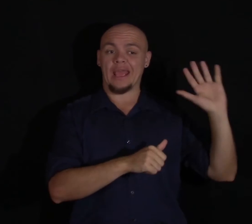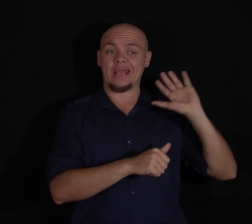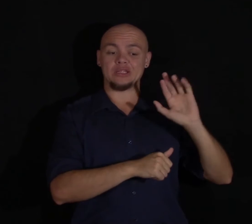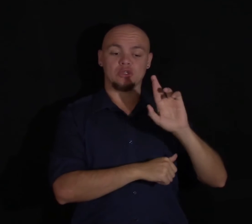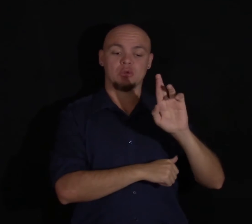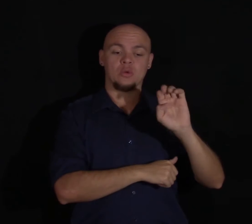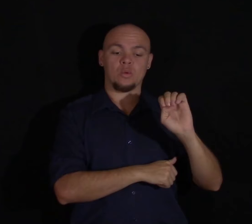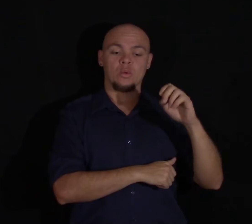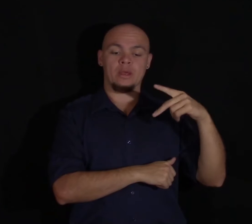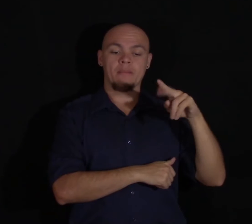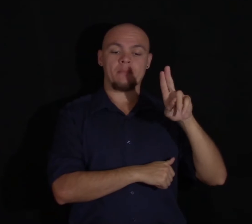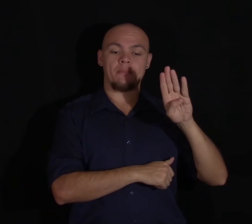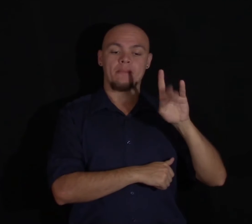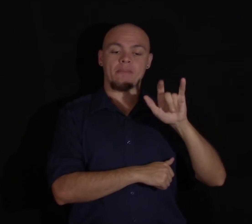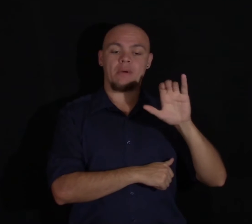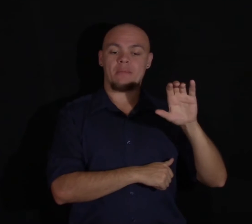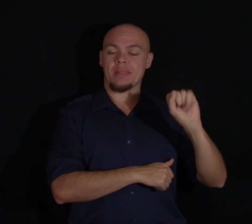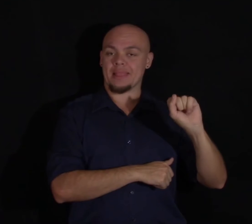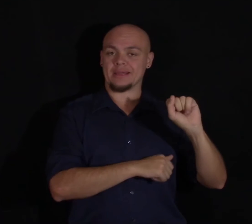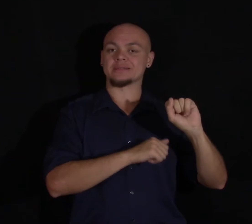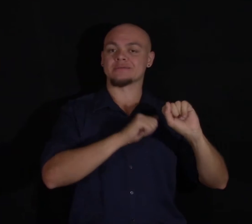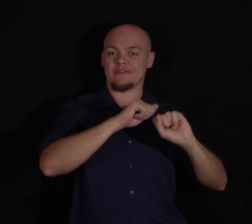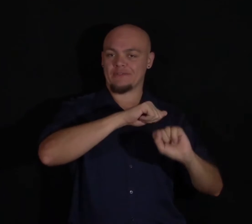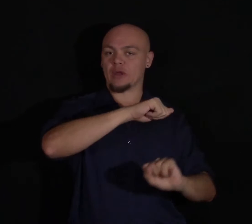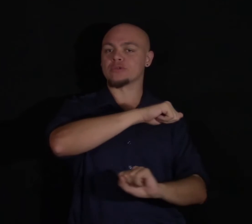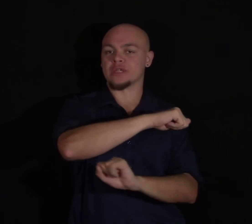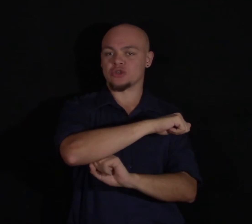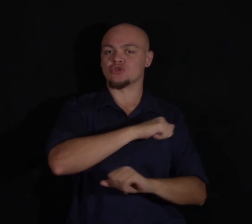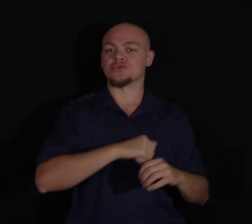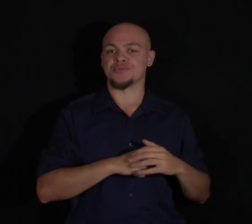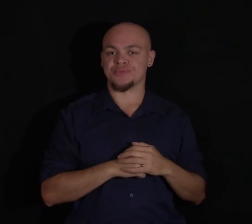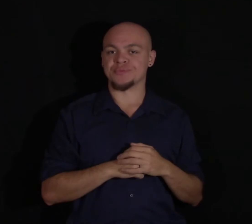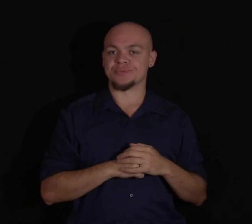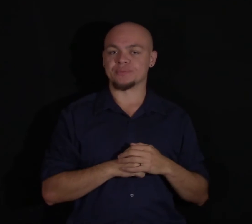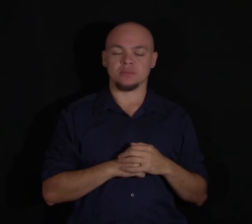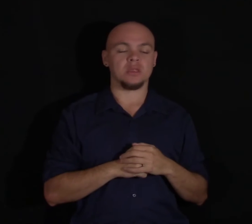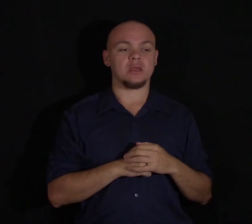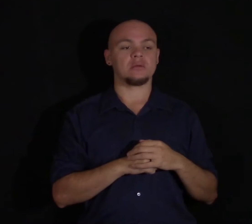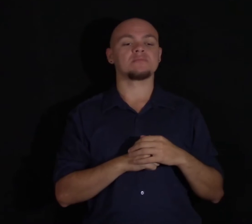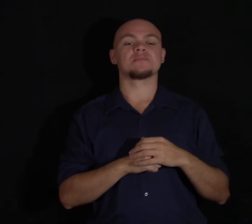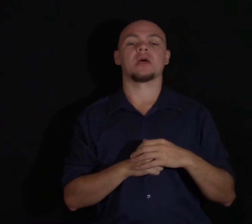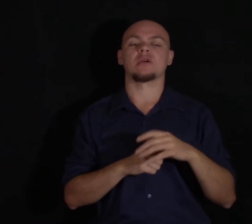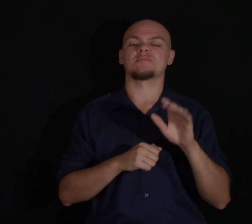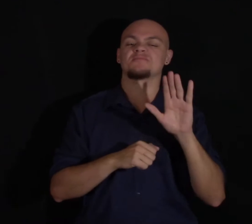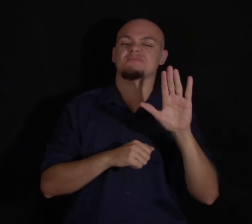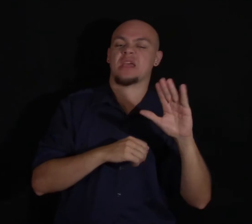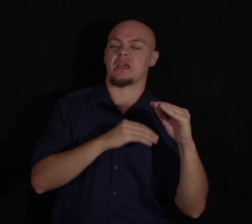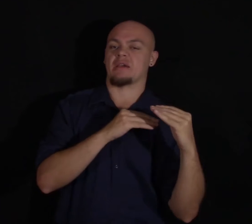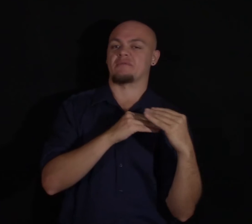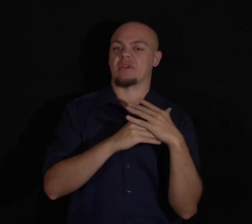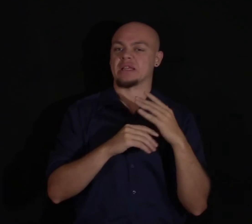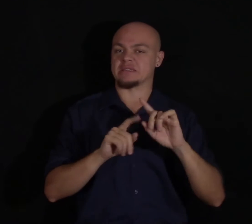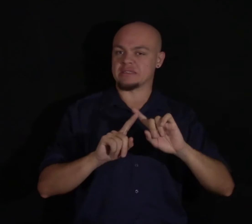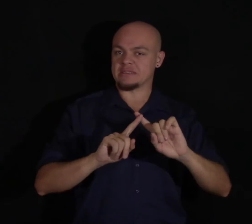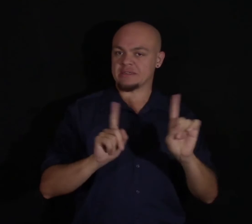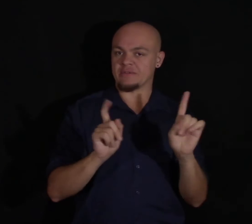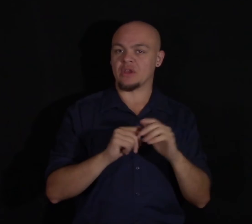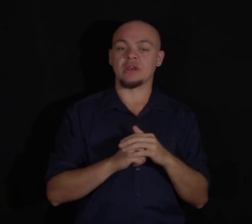This book had a far different effect upon me from the Sorrows of Werther. I learned from Werther's